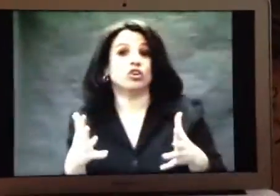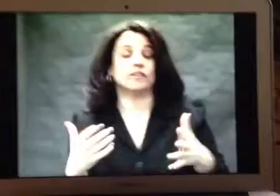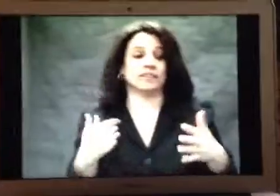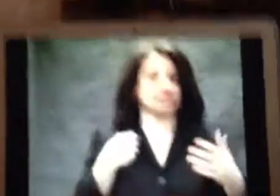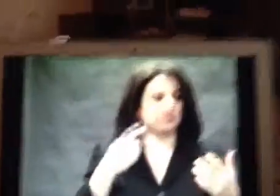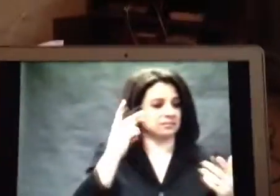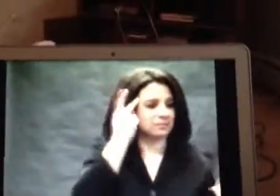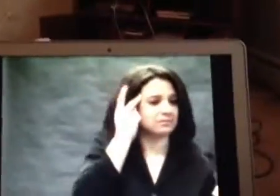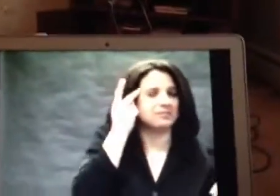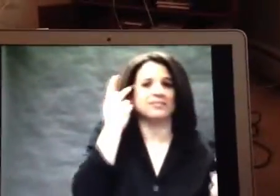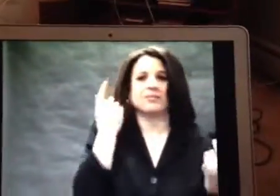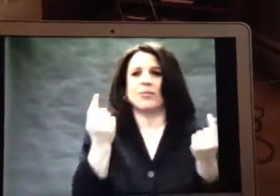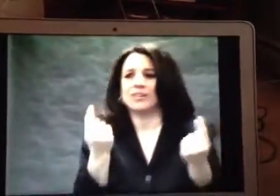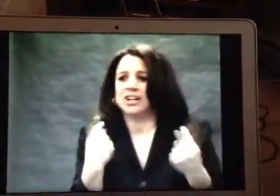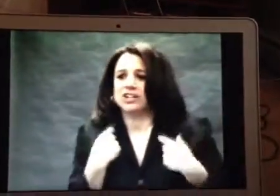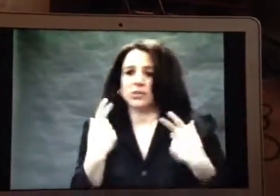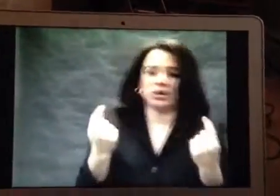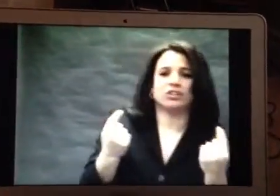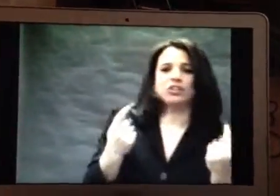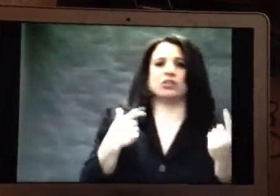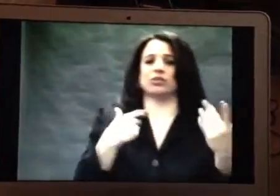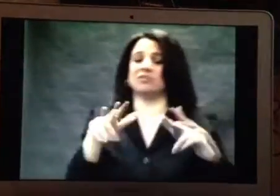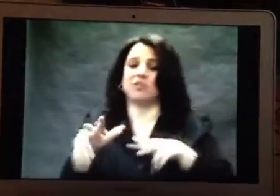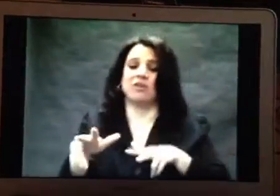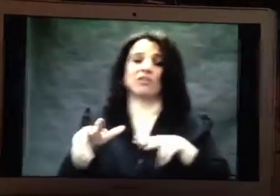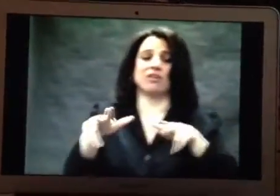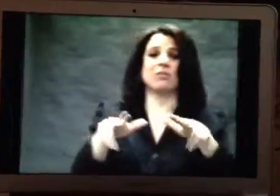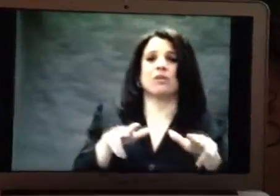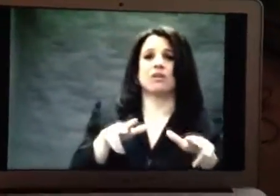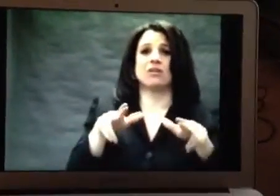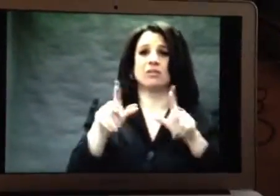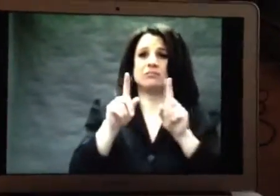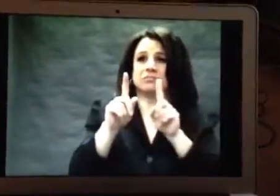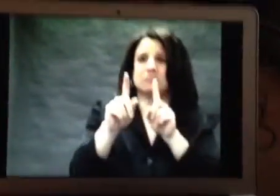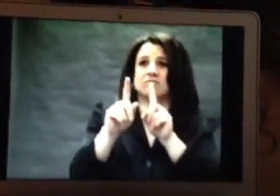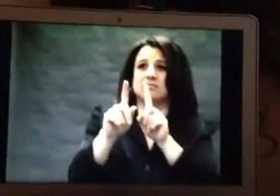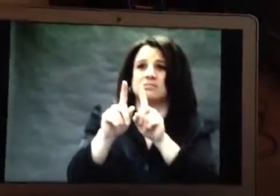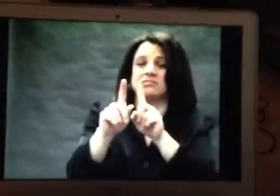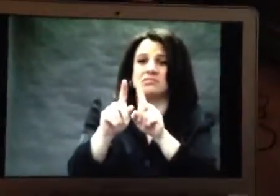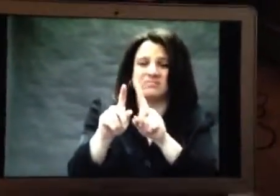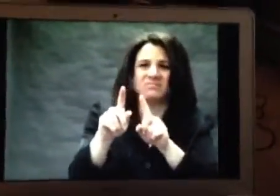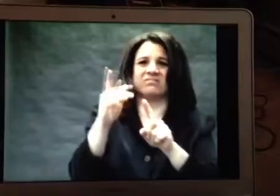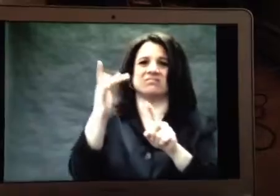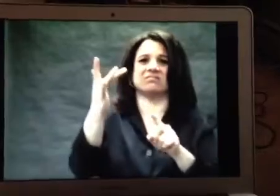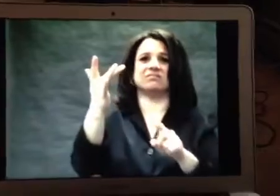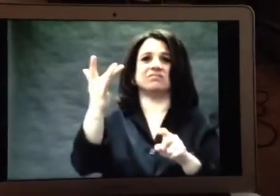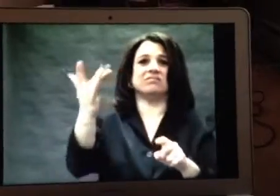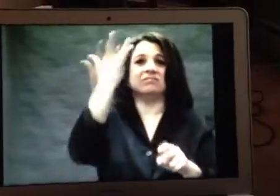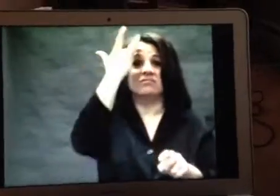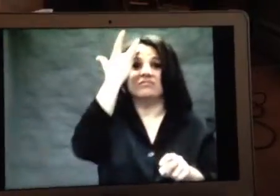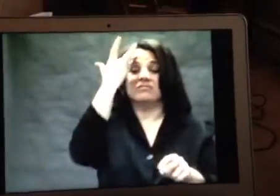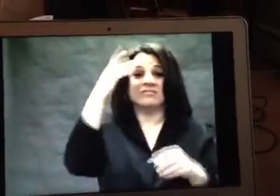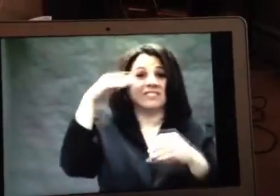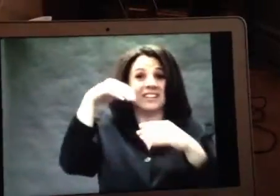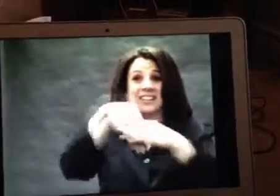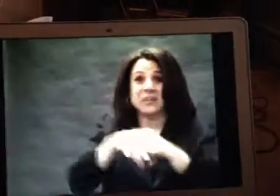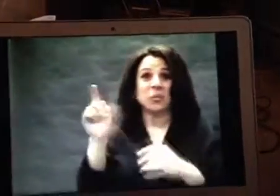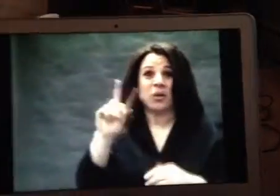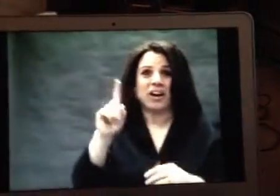me through the airport, and I was like, "What did I do?" I couldn't figure it out, and so we're walking, and I just